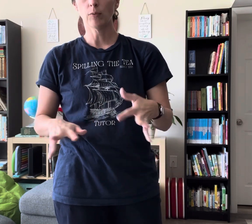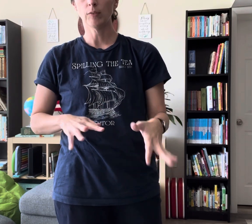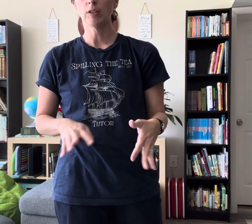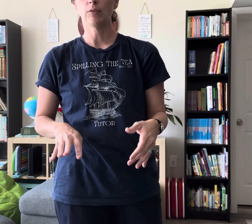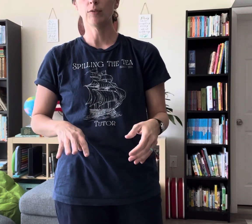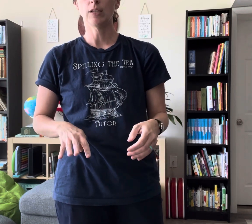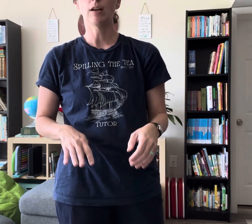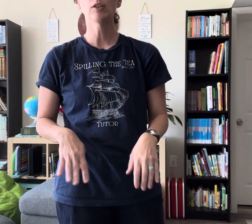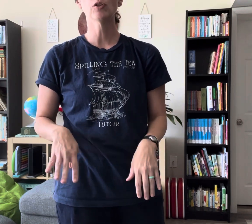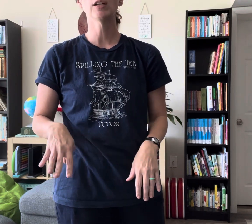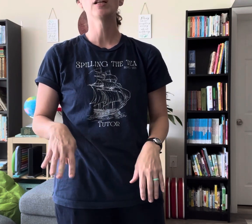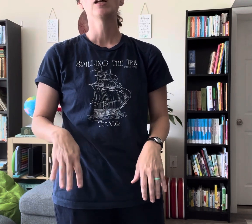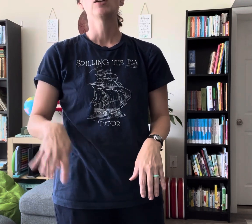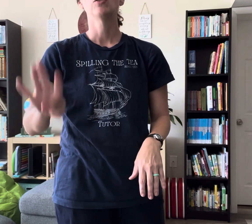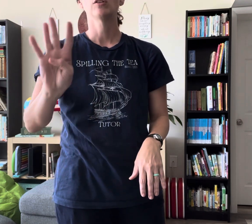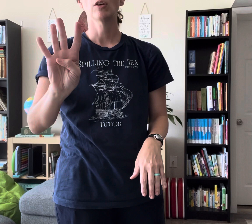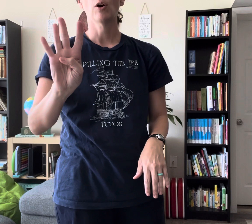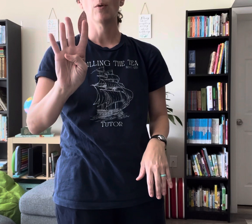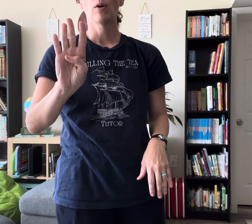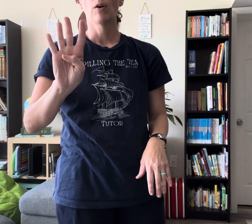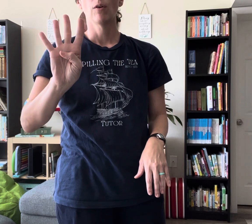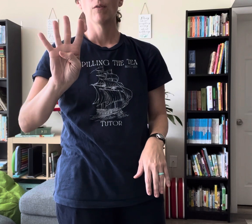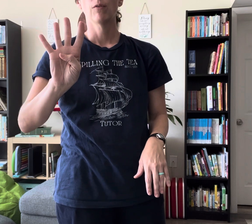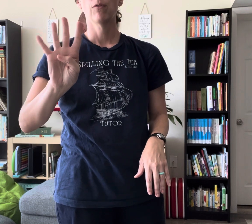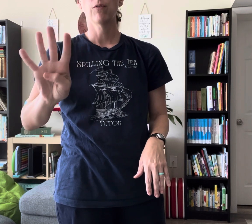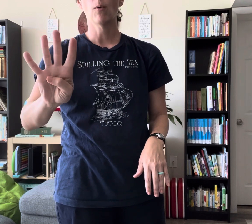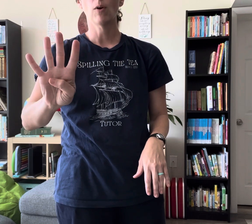450 to 1500, you can go